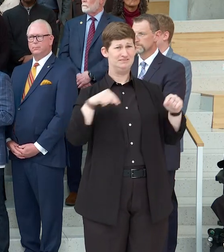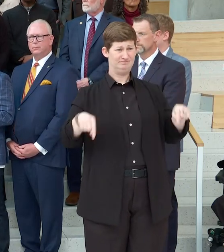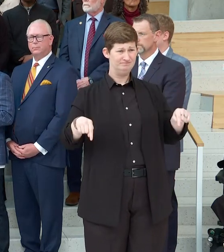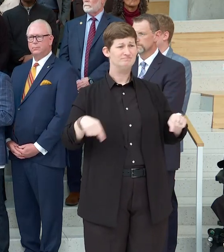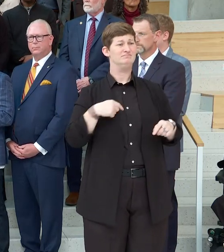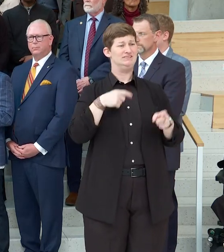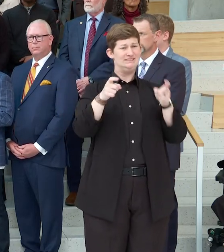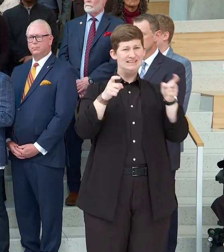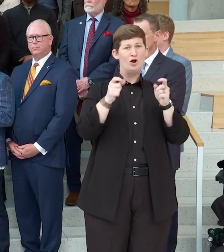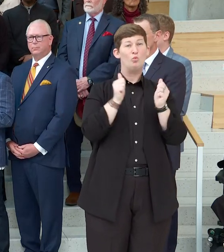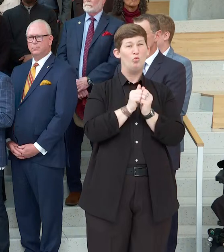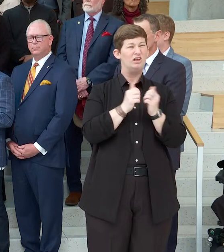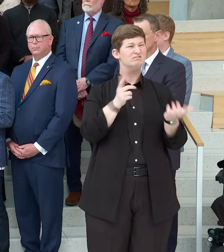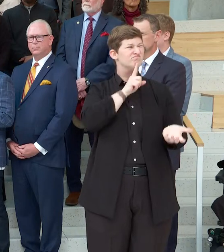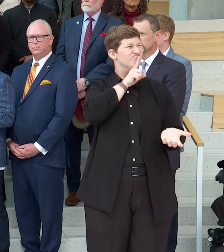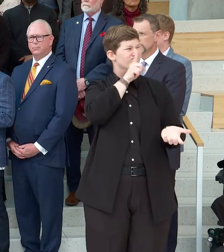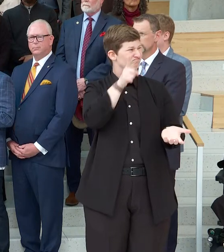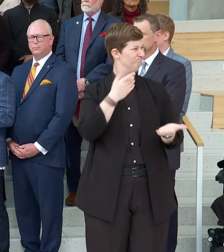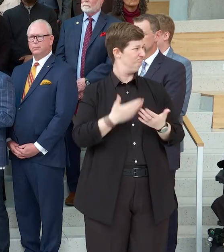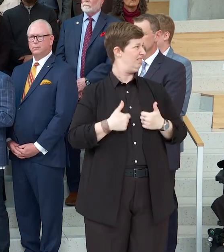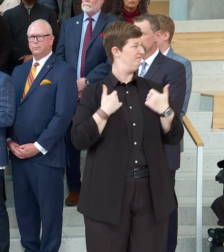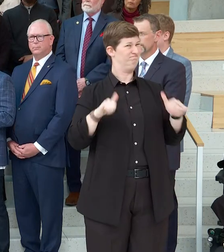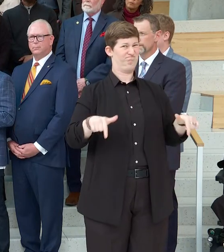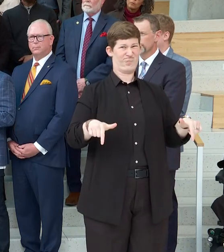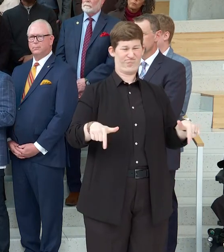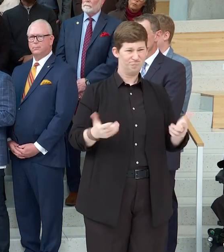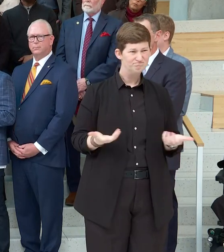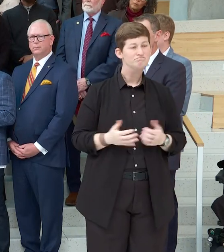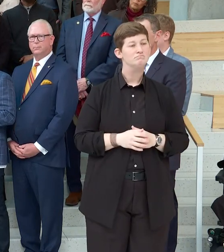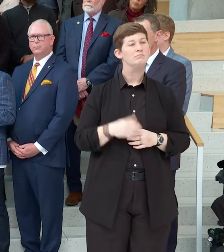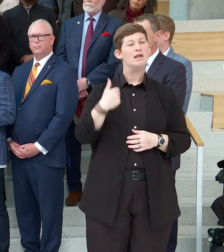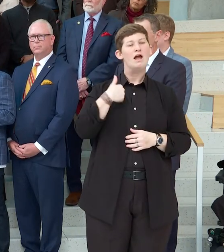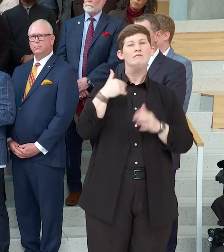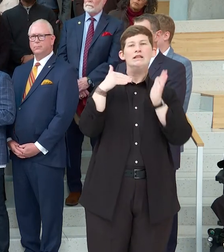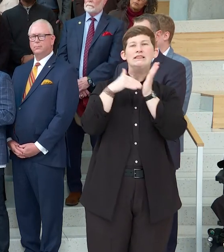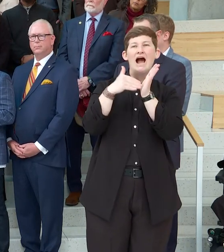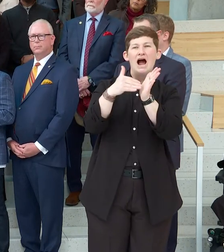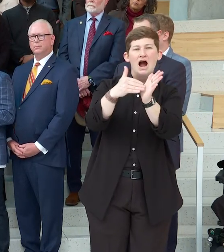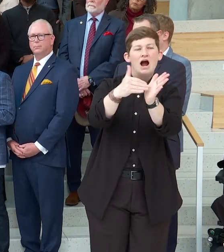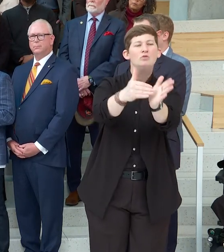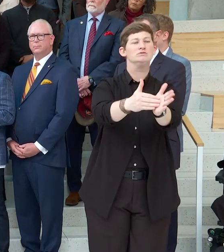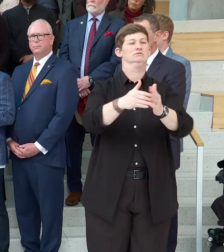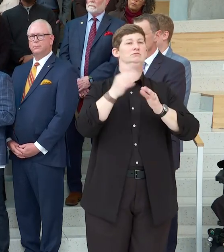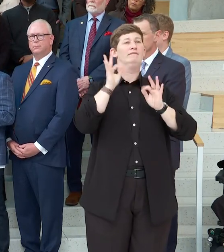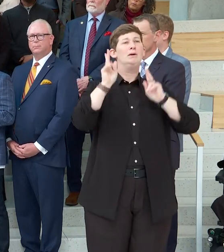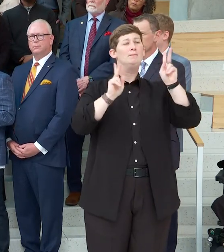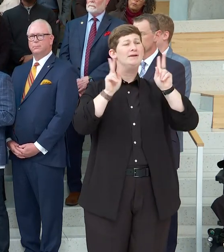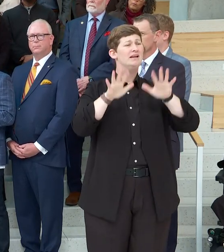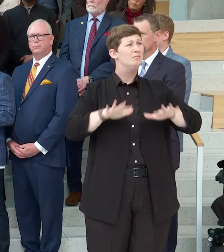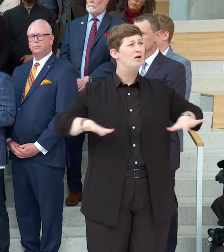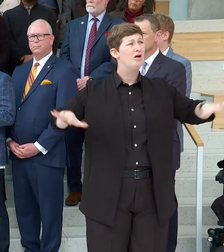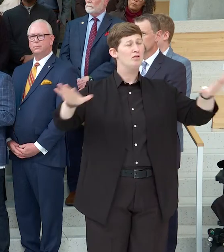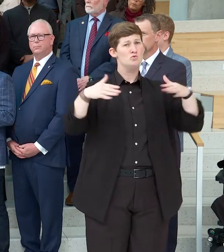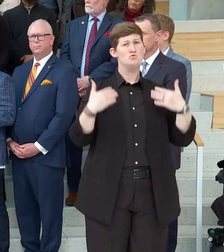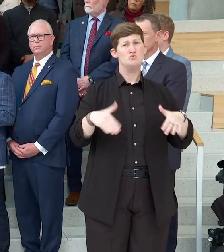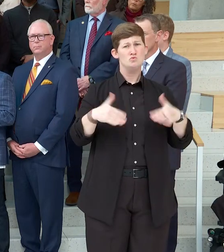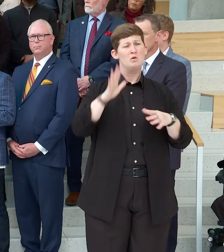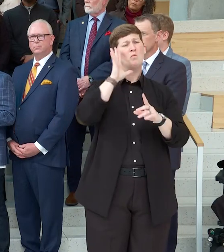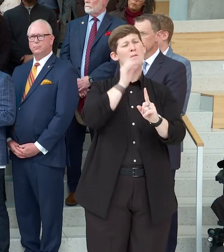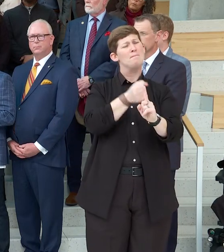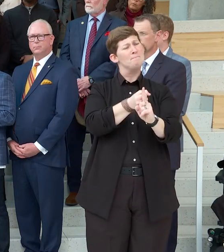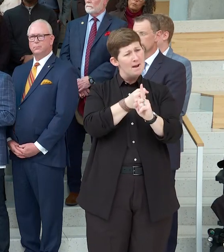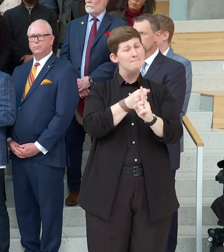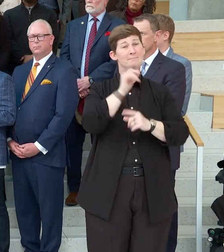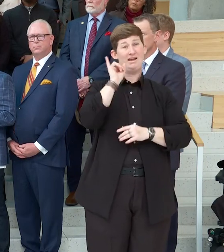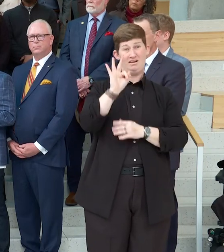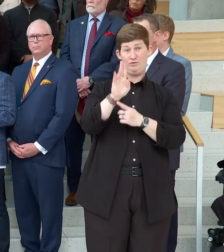reality is that we have countless people that will be dramatically affected by the exit of